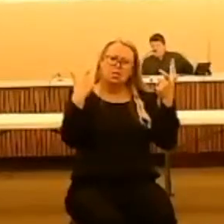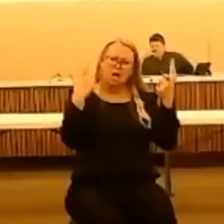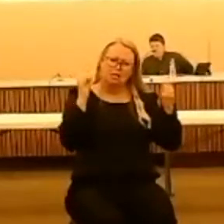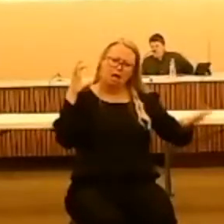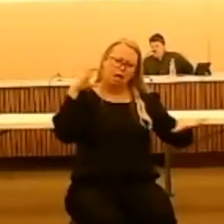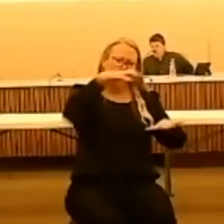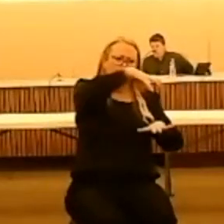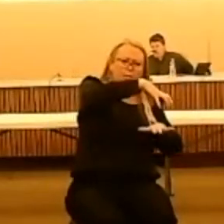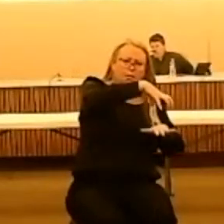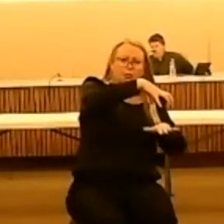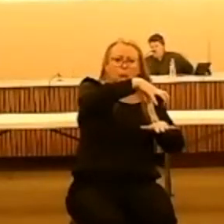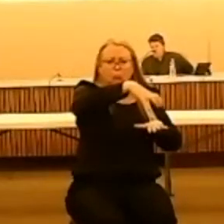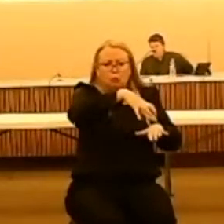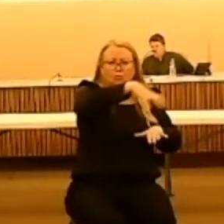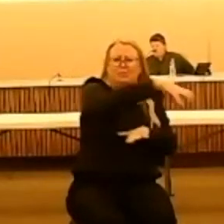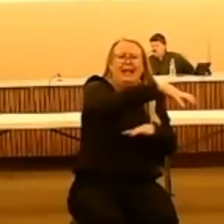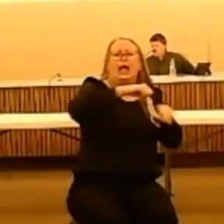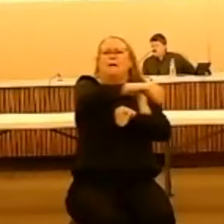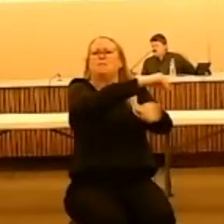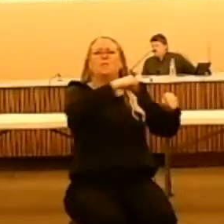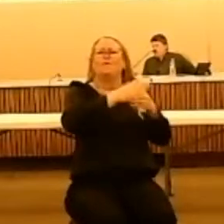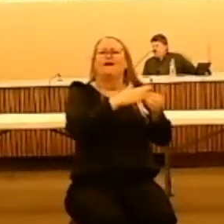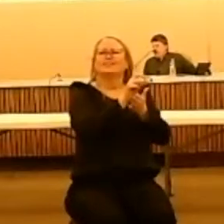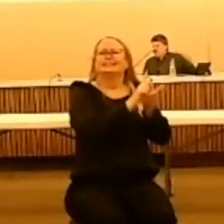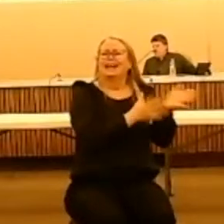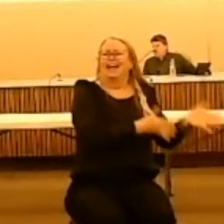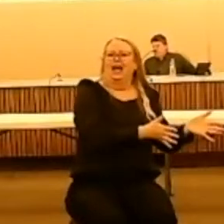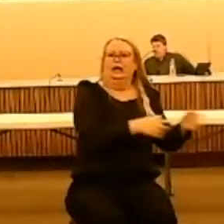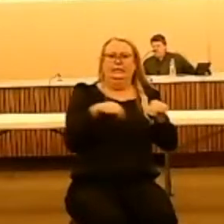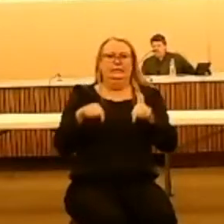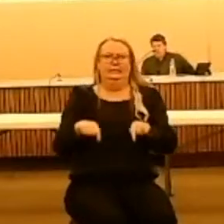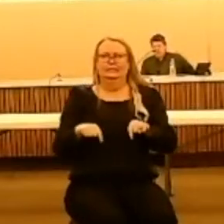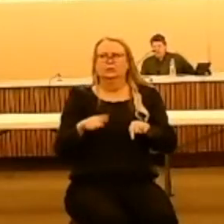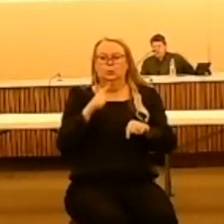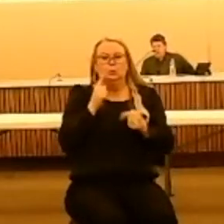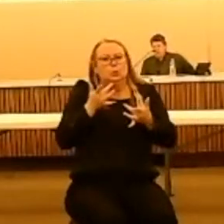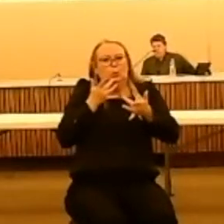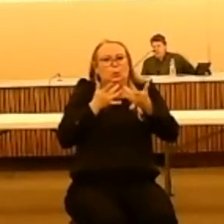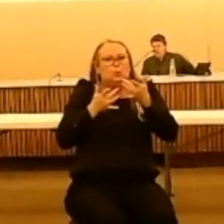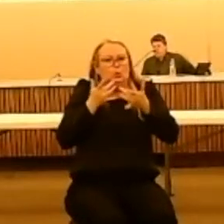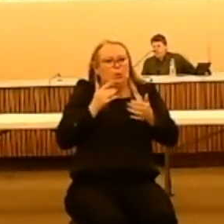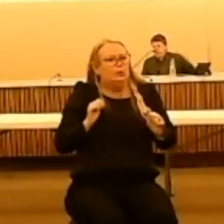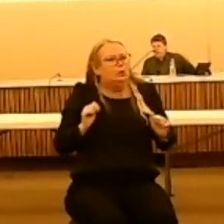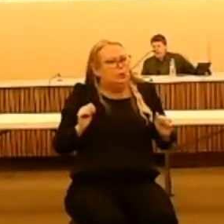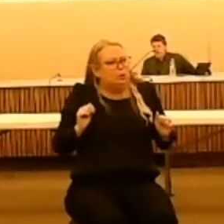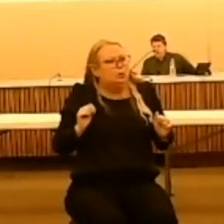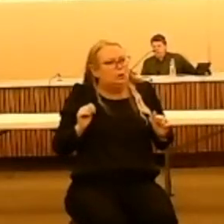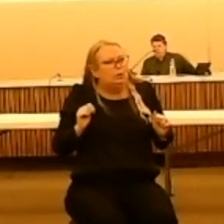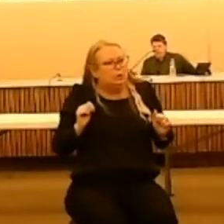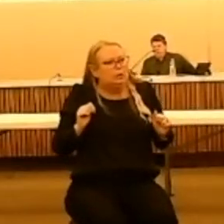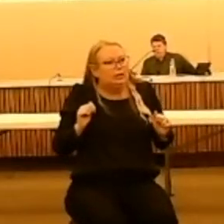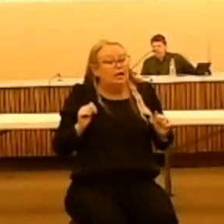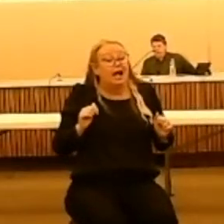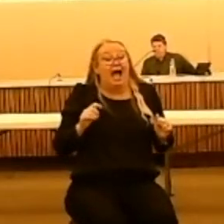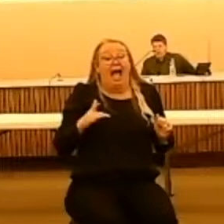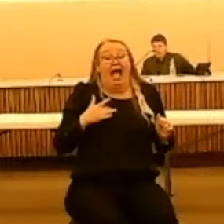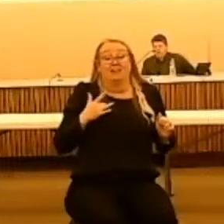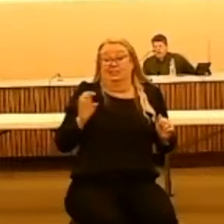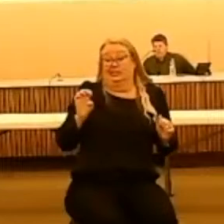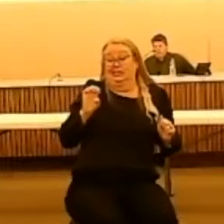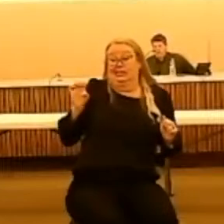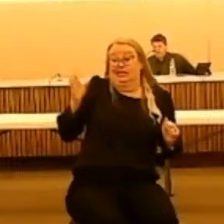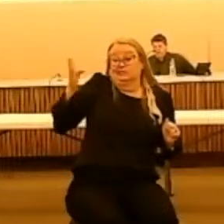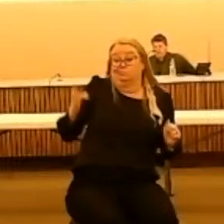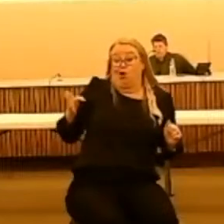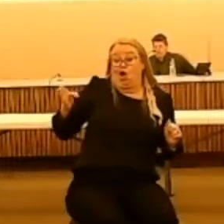much room to move the things around. I do think they could squeeze out a little bit more room in that eastern boundary if they would